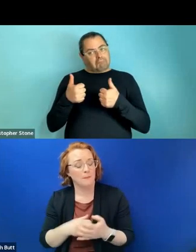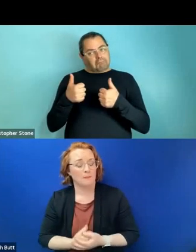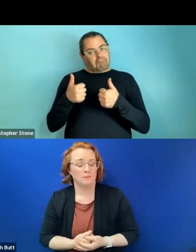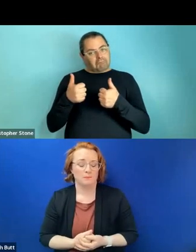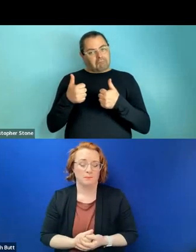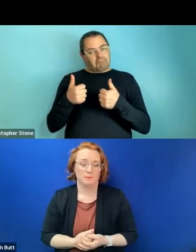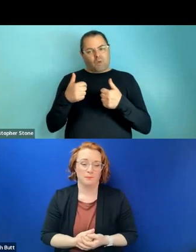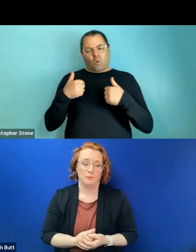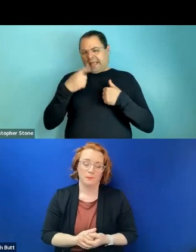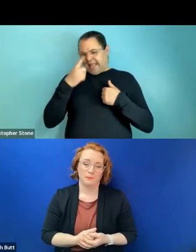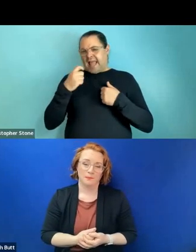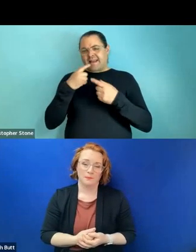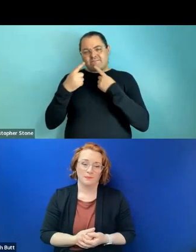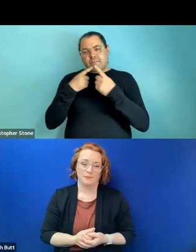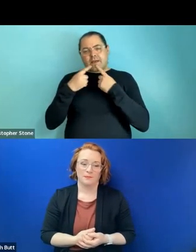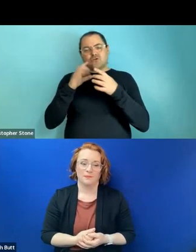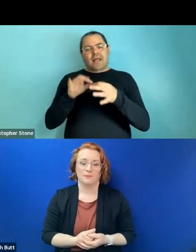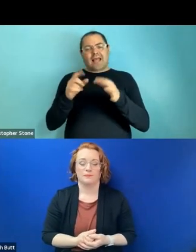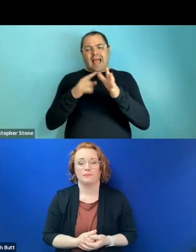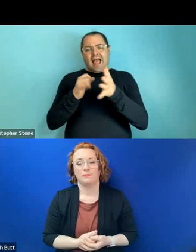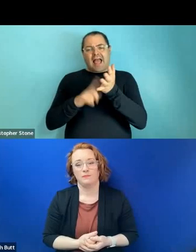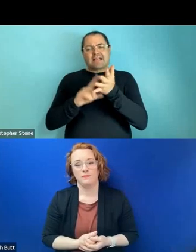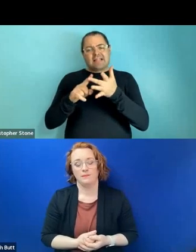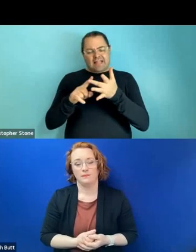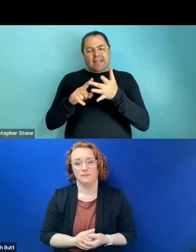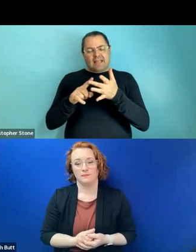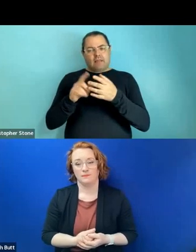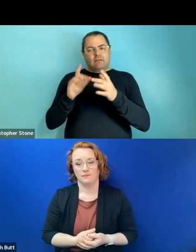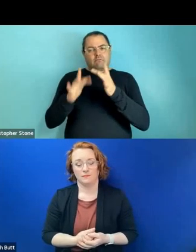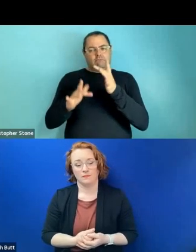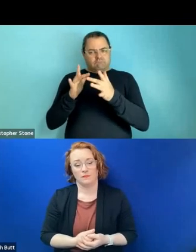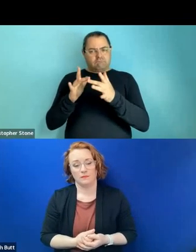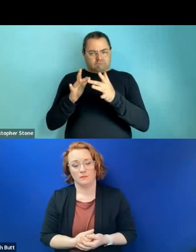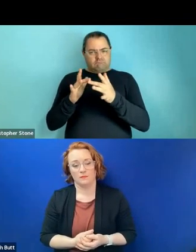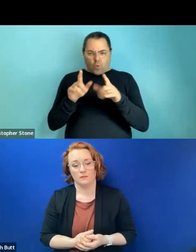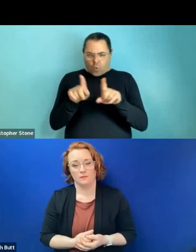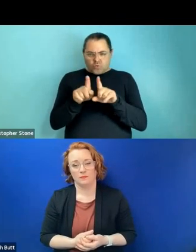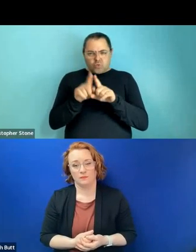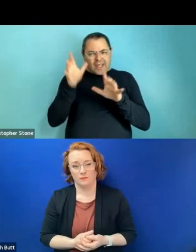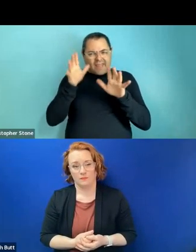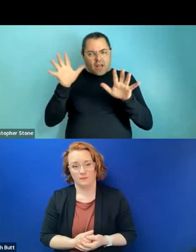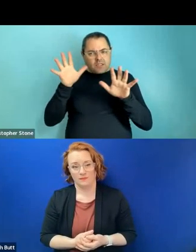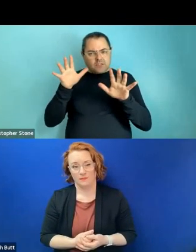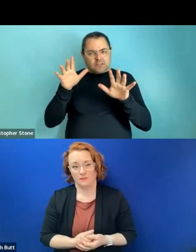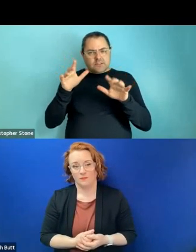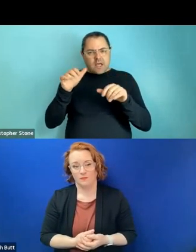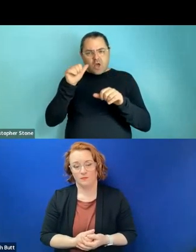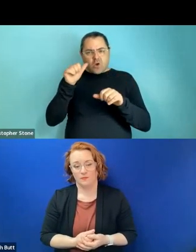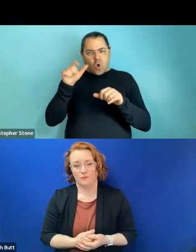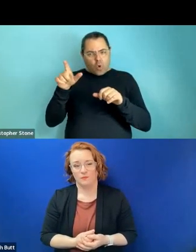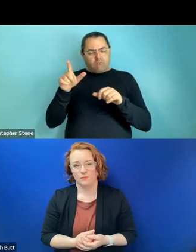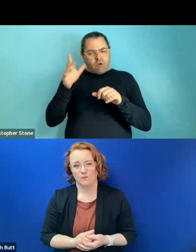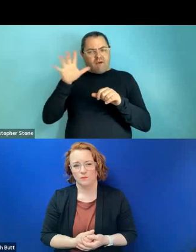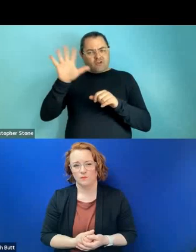share details of ASLI's website before we end the webinar. You mentioned Heathland School which is in Wheathampstead in